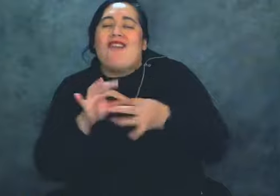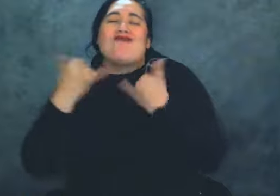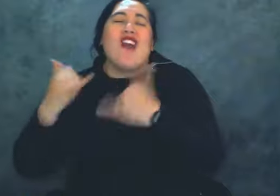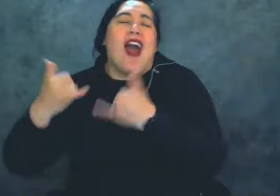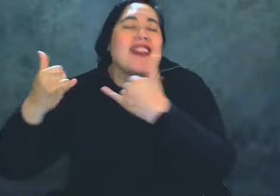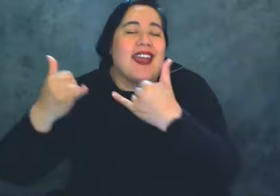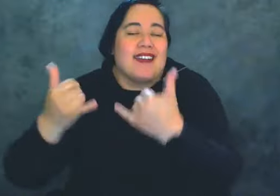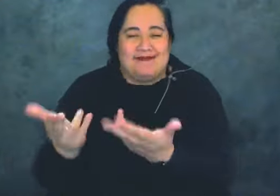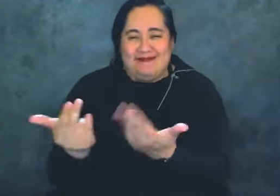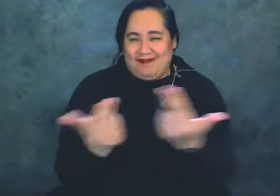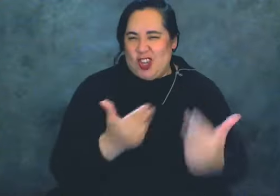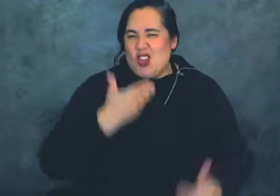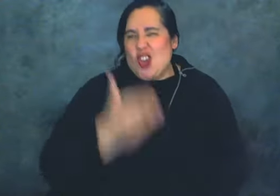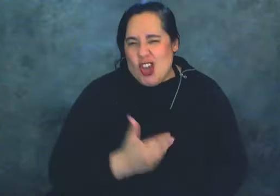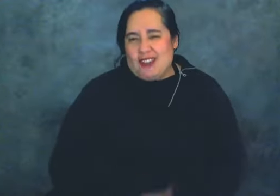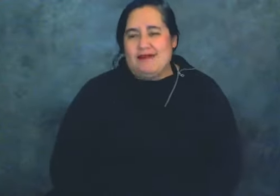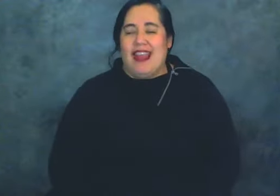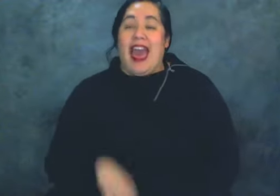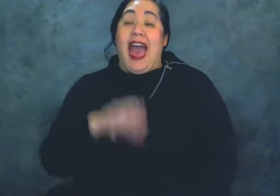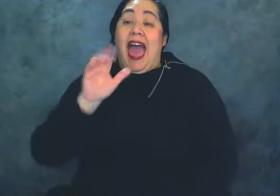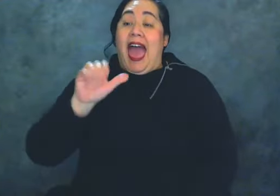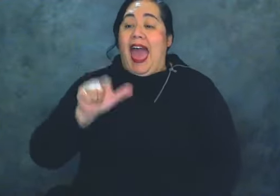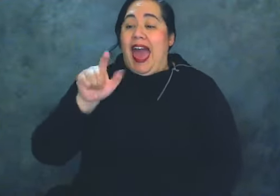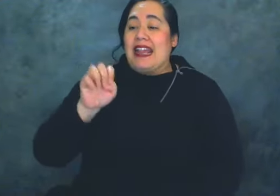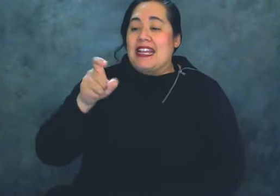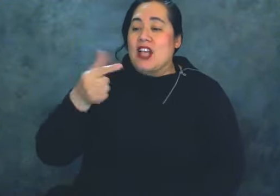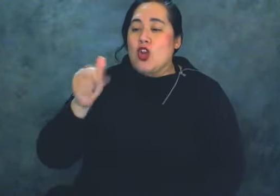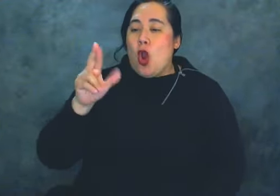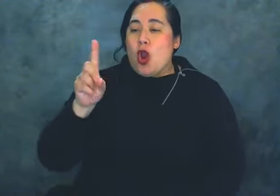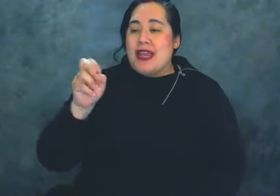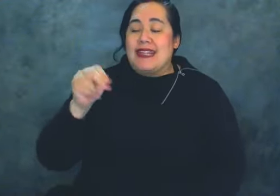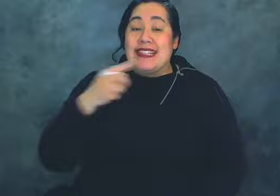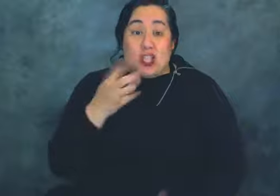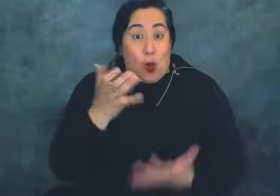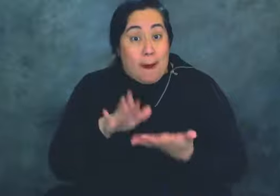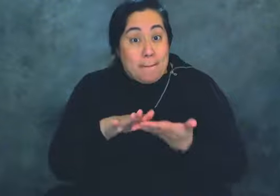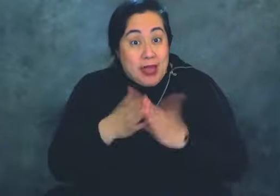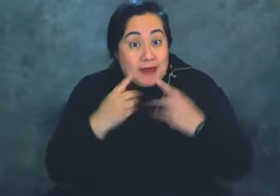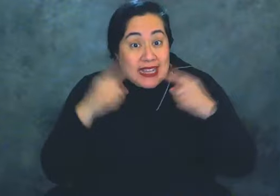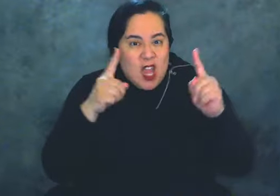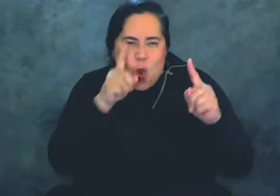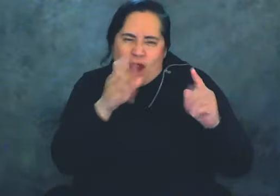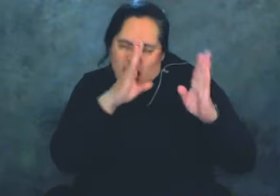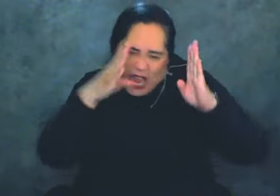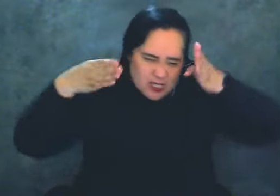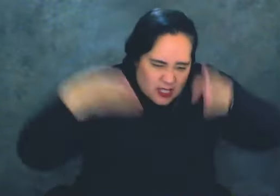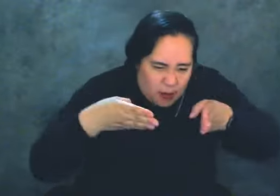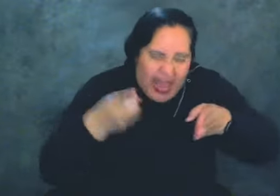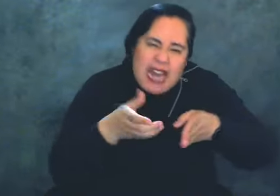Good. Alex Garden says, to be successful, put your nose down in something and get damn good at it. There's no magic, it's